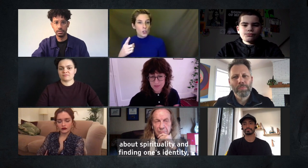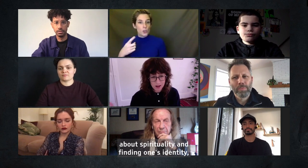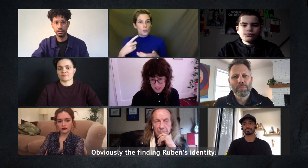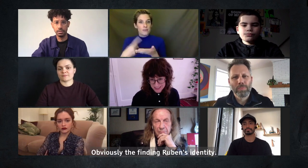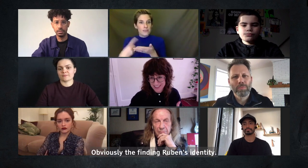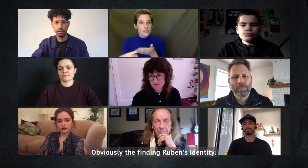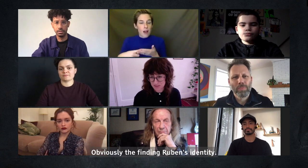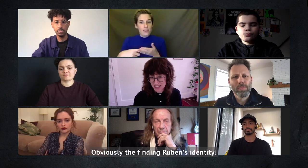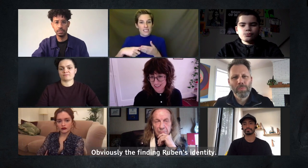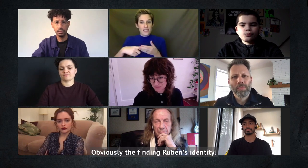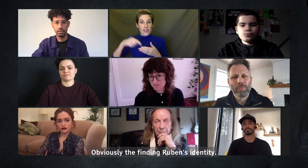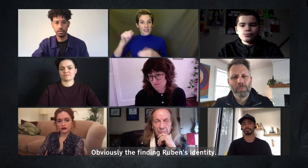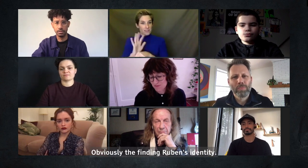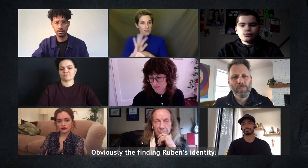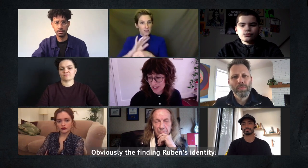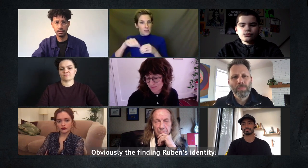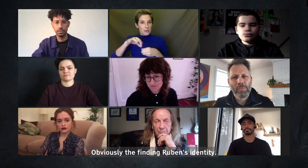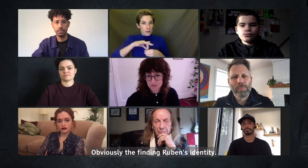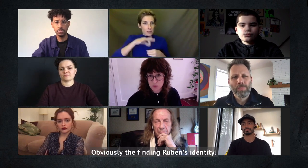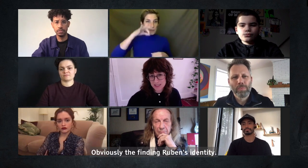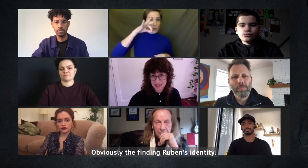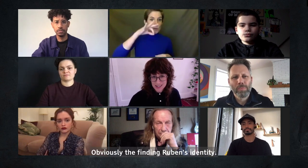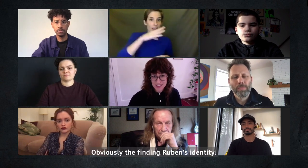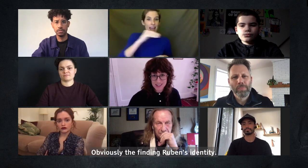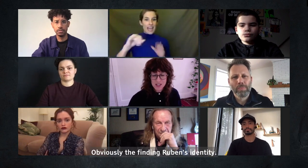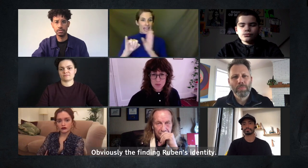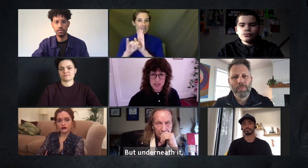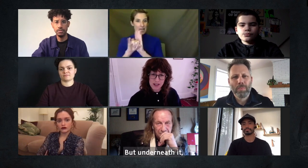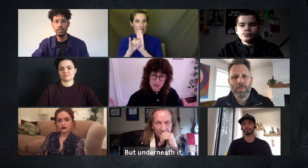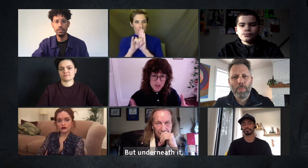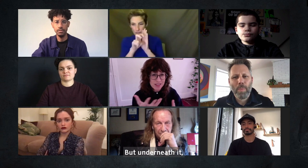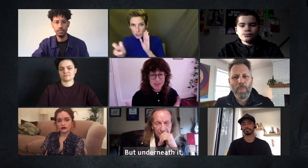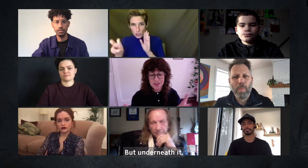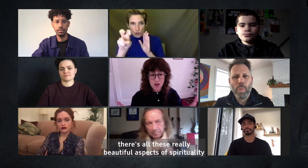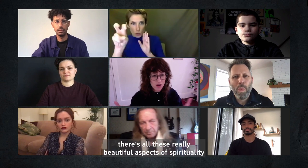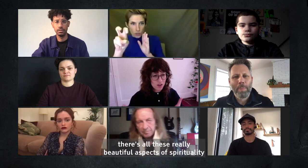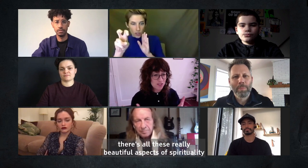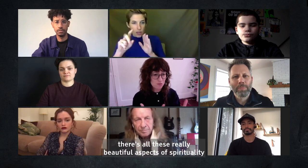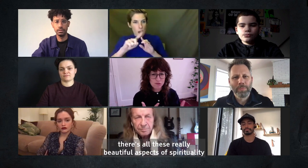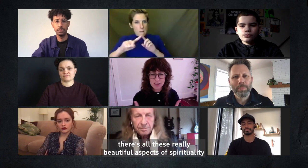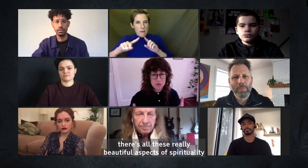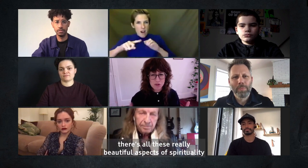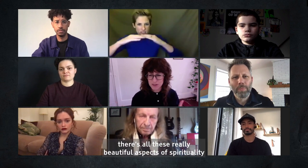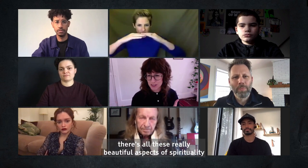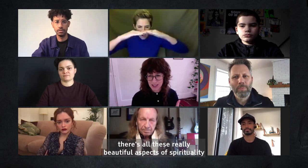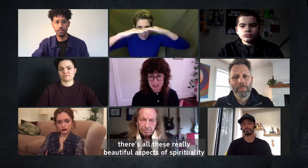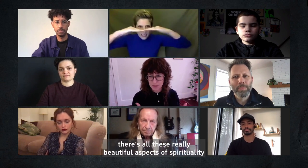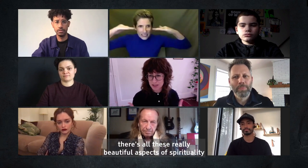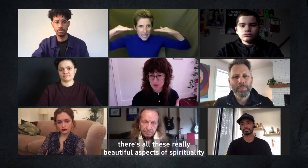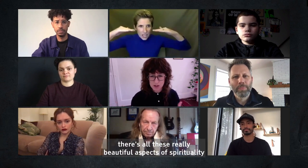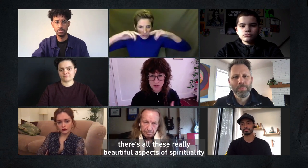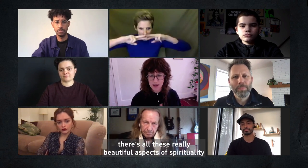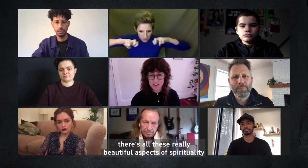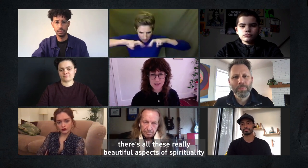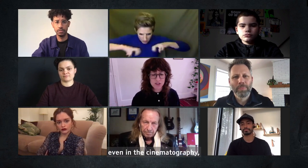identity. Obviously the finding Ruben's identity, but like underneath it, there's all these really beautiful